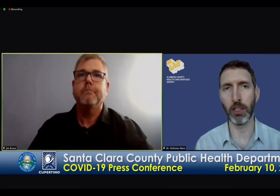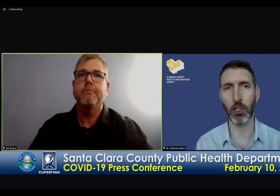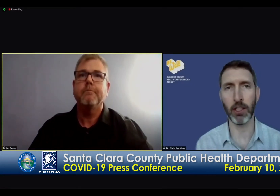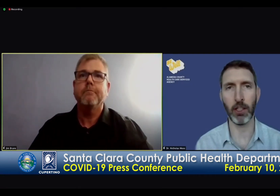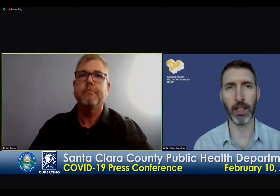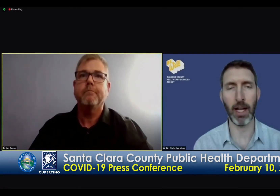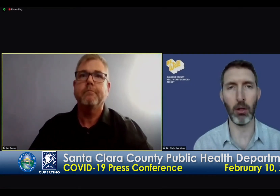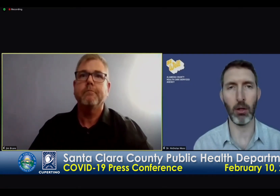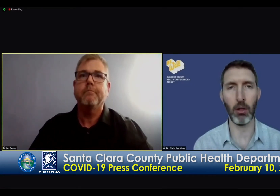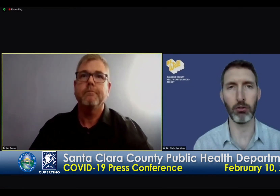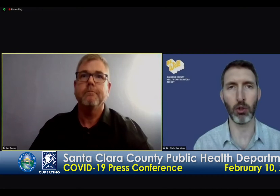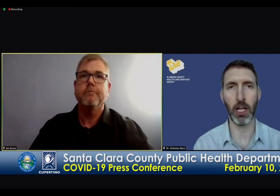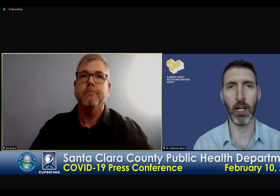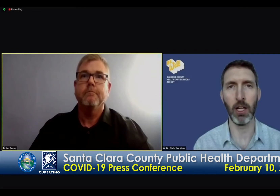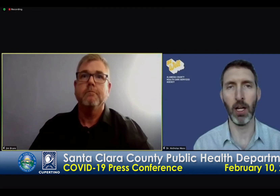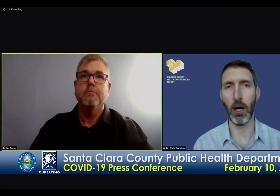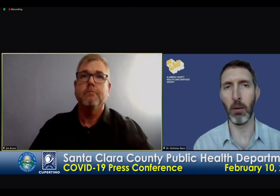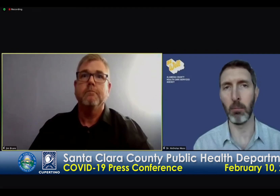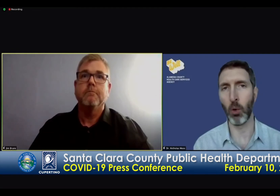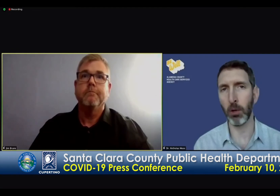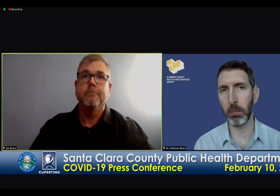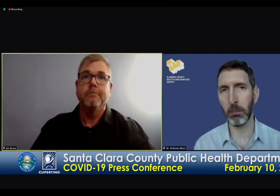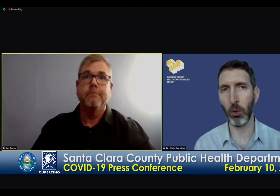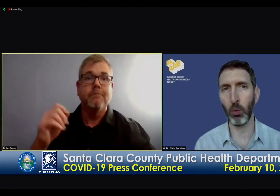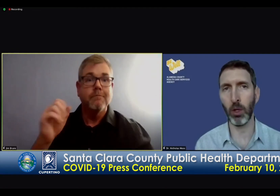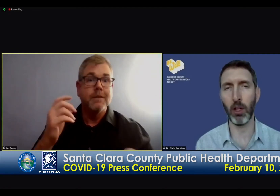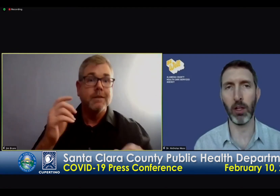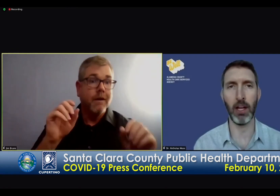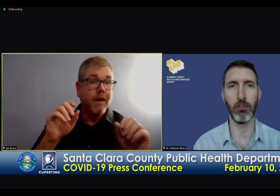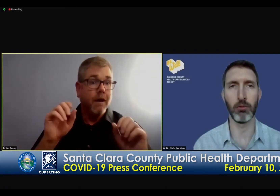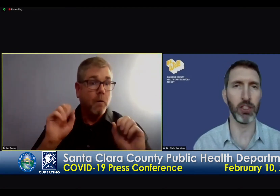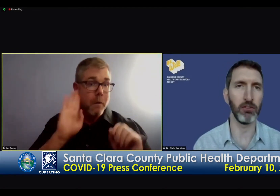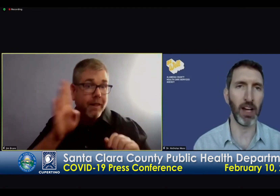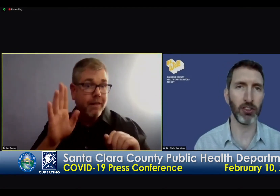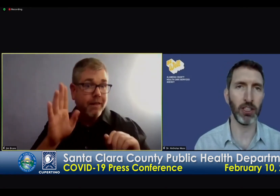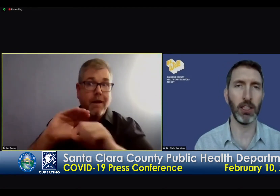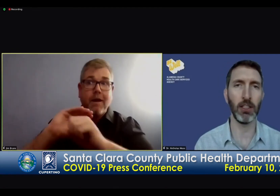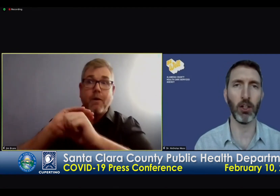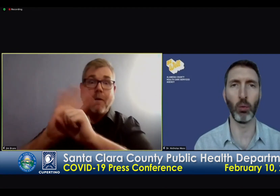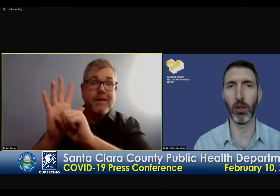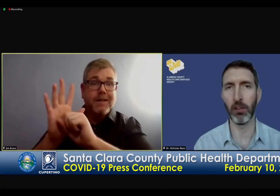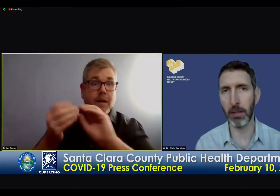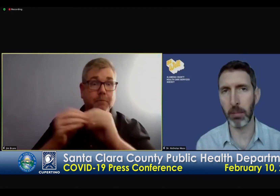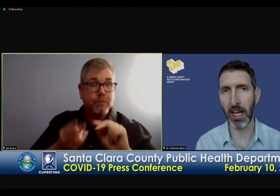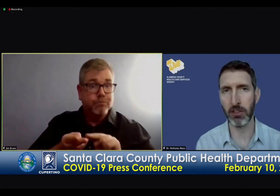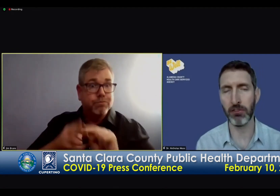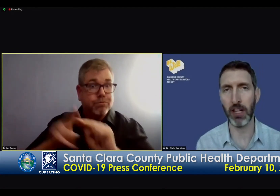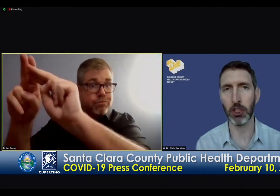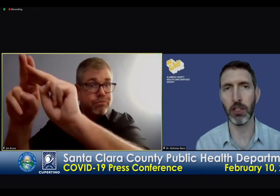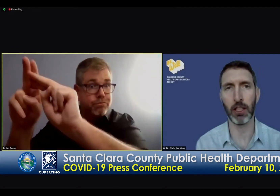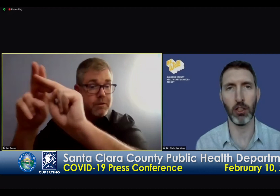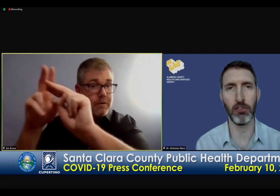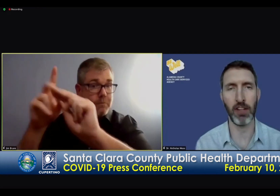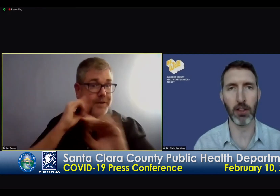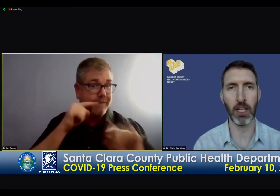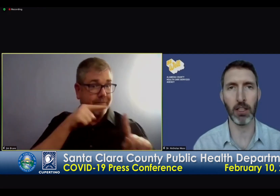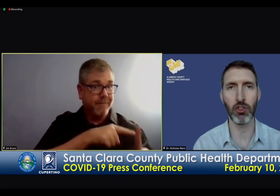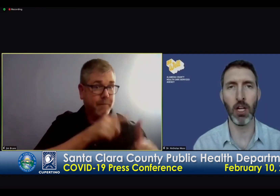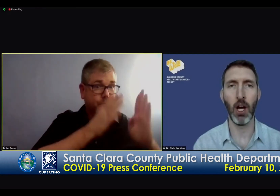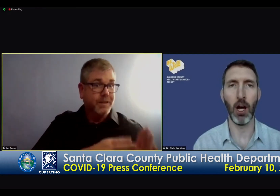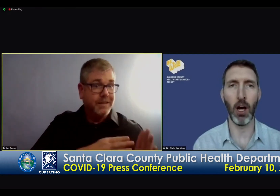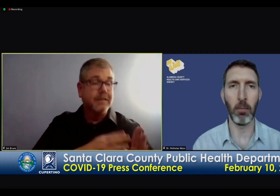winter here in California. More people will have received vaccine or will have had past infection that could affect